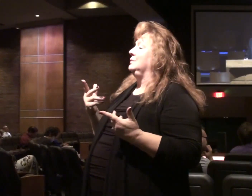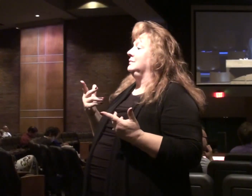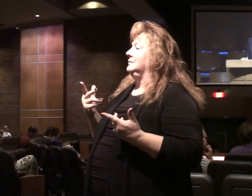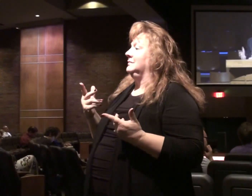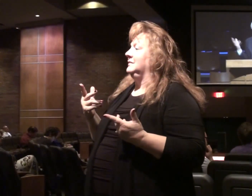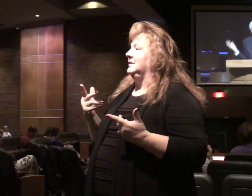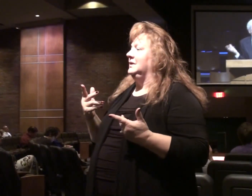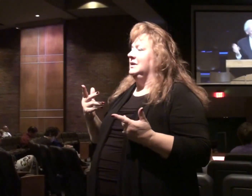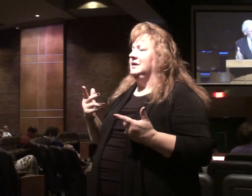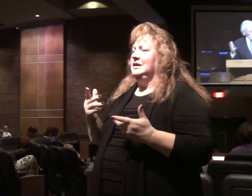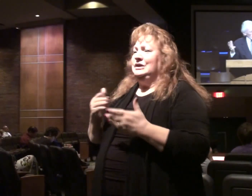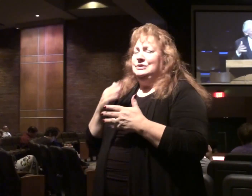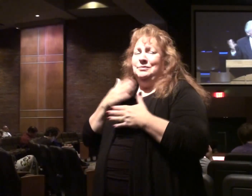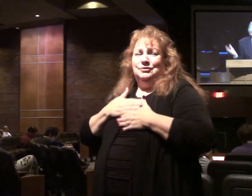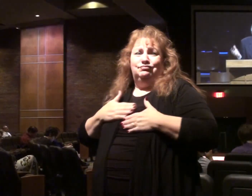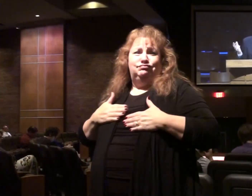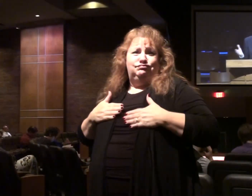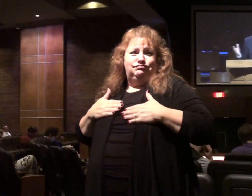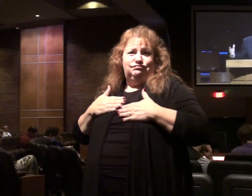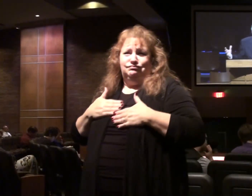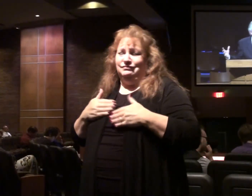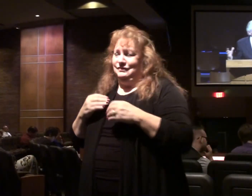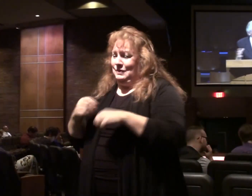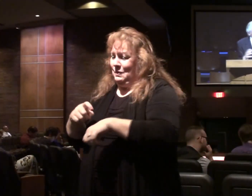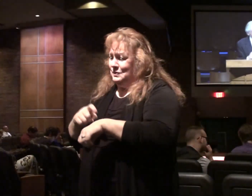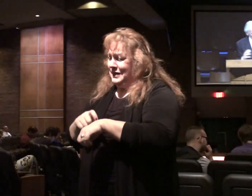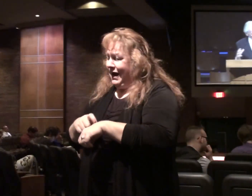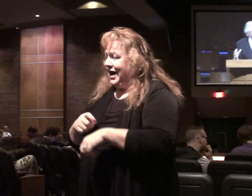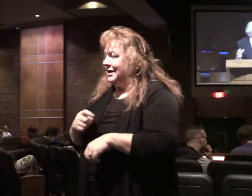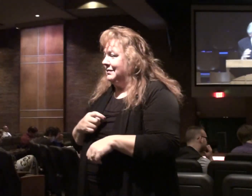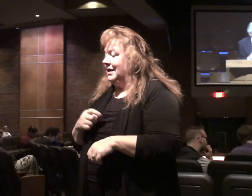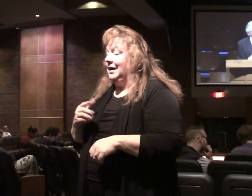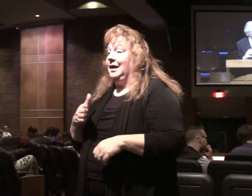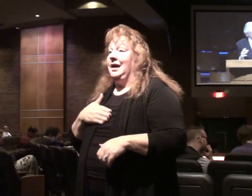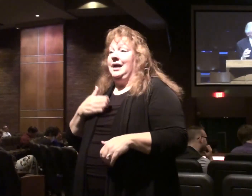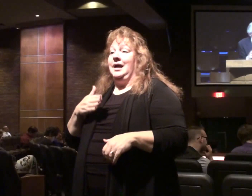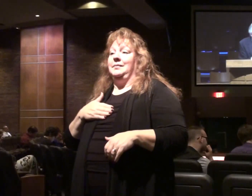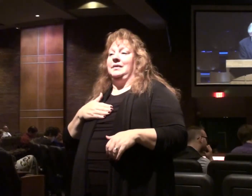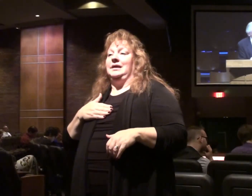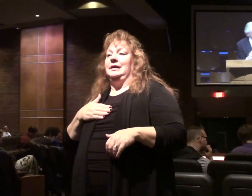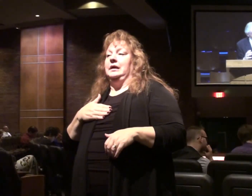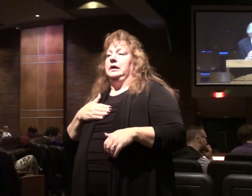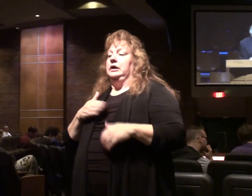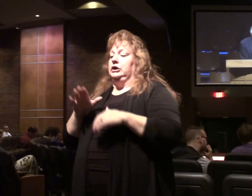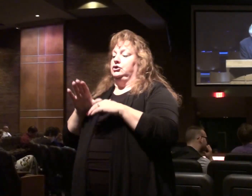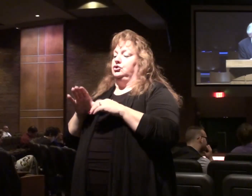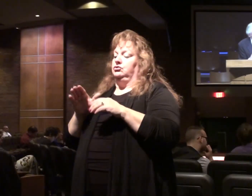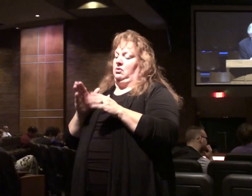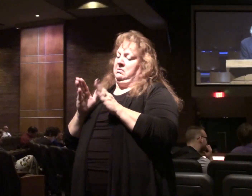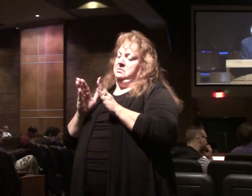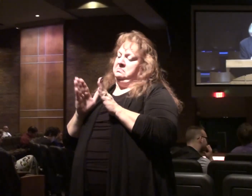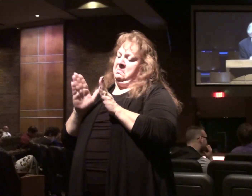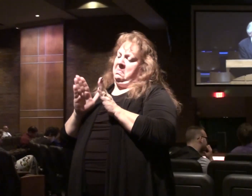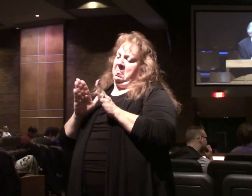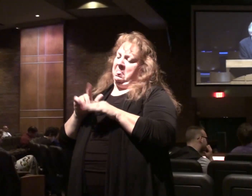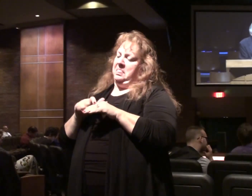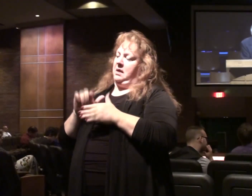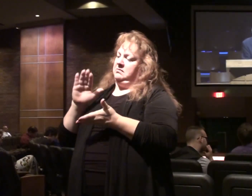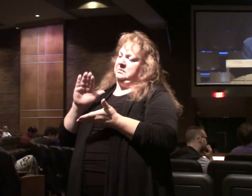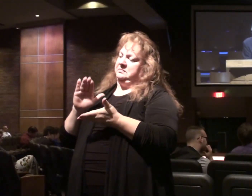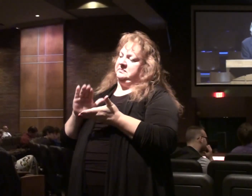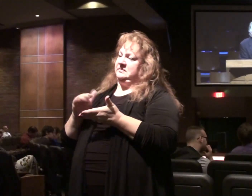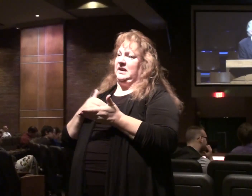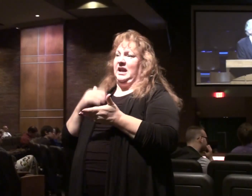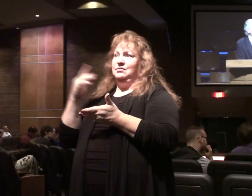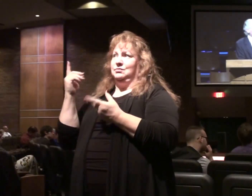You know, I have so much to enjoy, so little time to do it. That's why we get happier if we can squeeze church into a little less time, because I